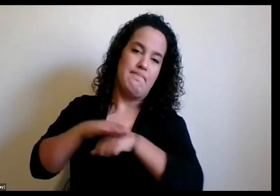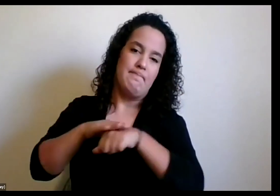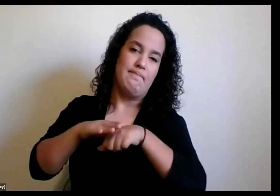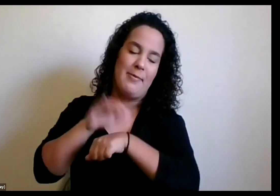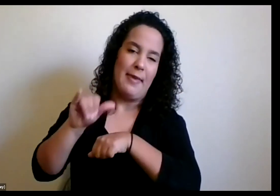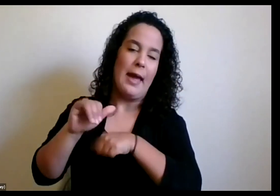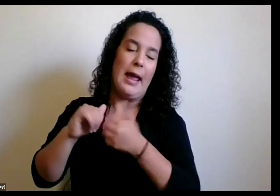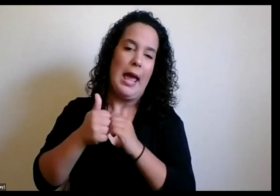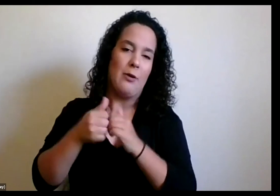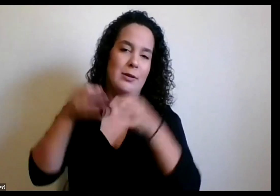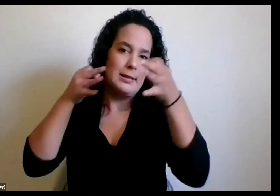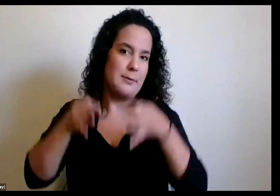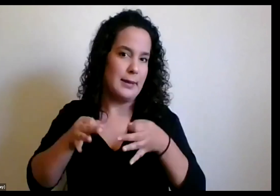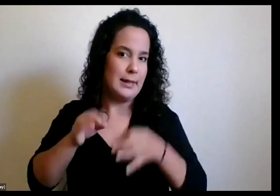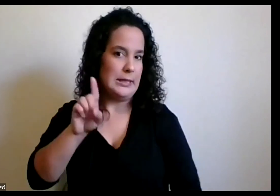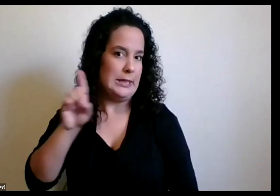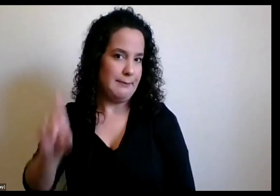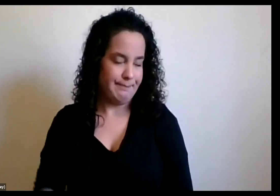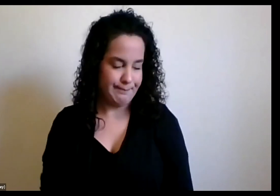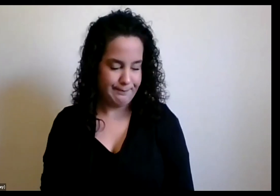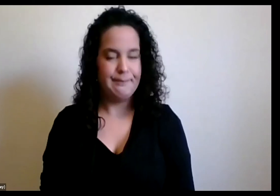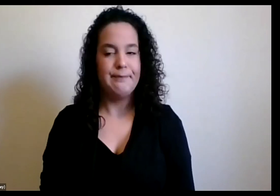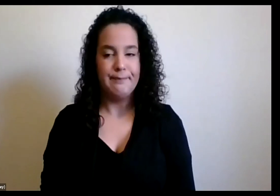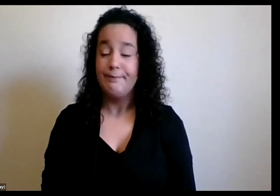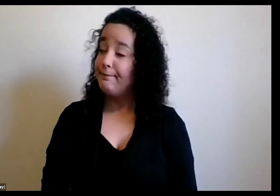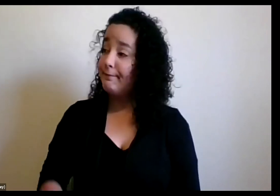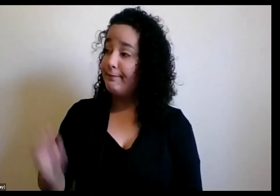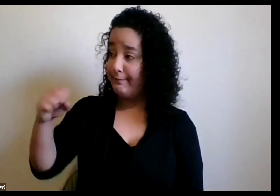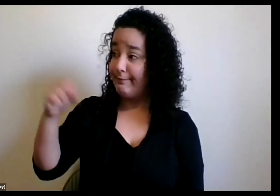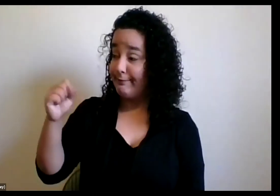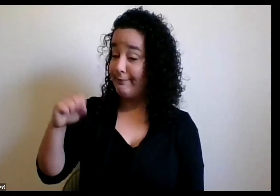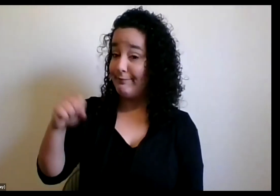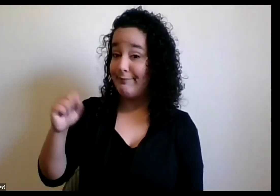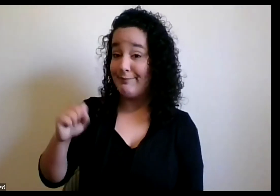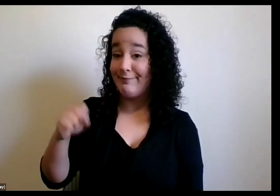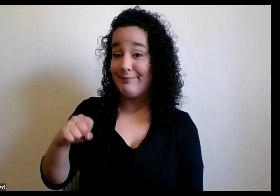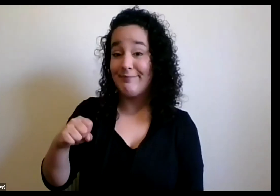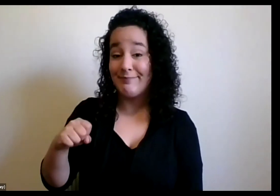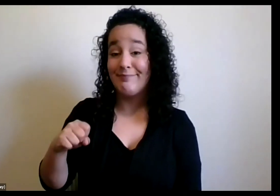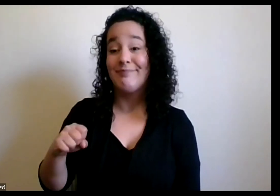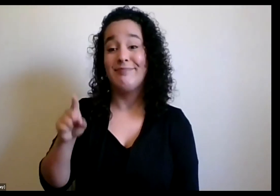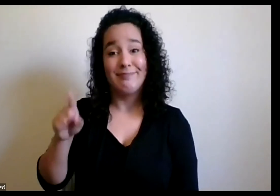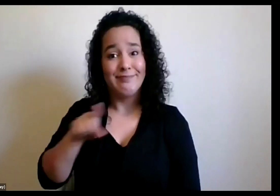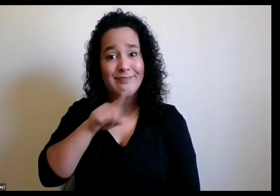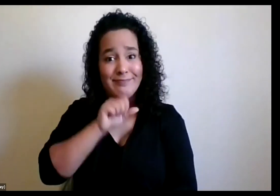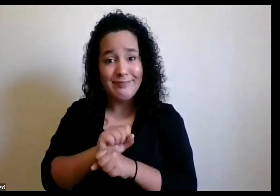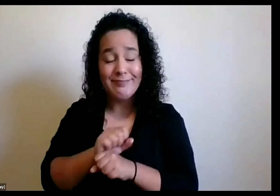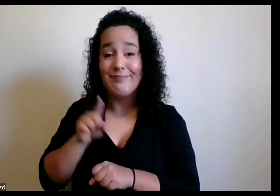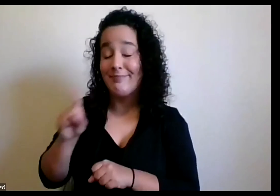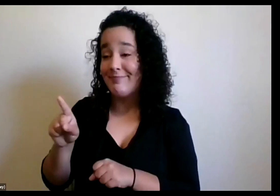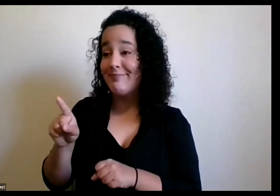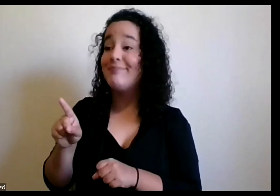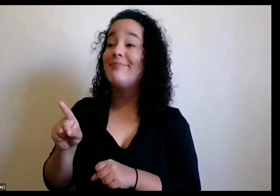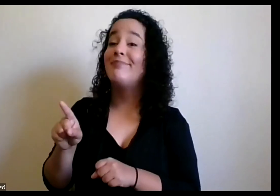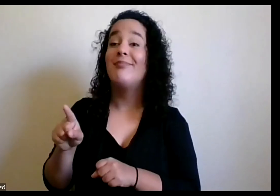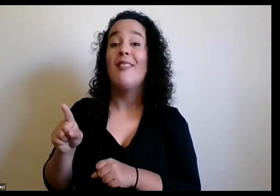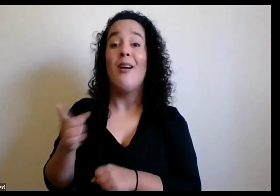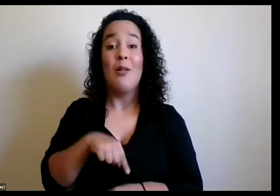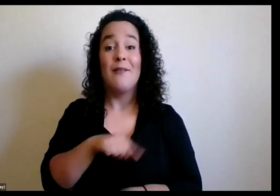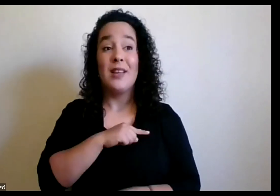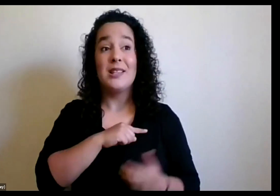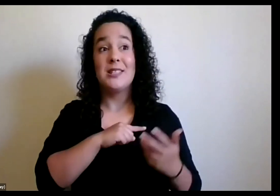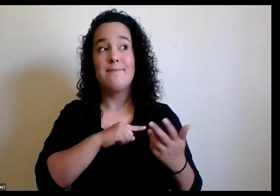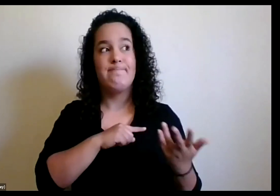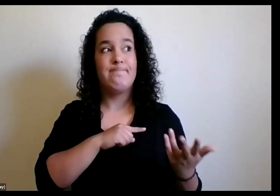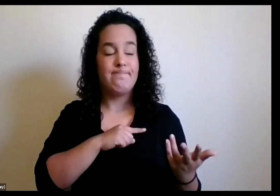disruptors. Yeah, absolutely. And I follow up on that, Kyle, too, to just say, you know, for those of us who have been not